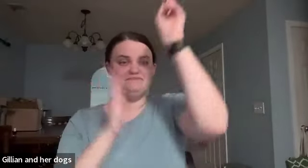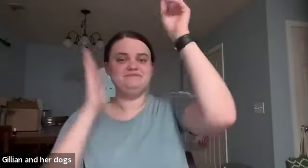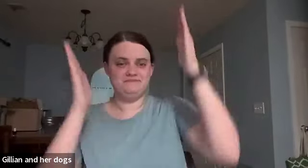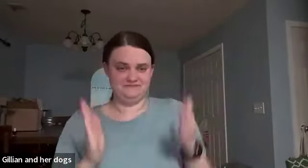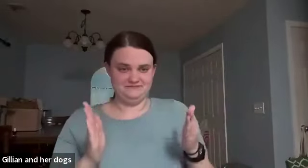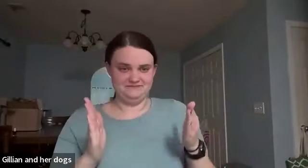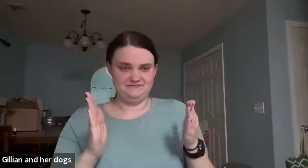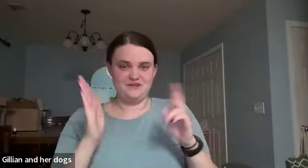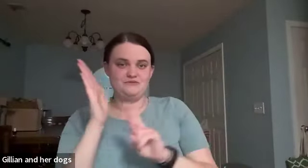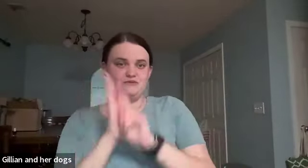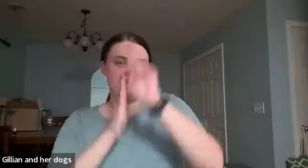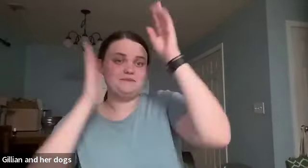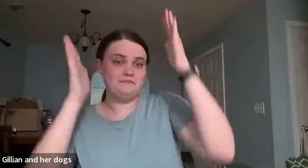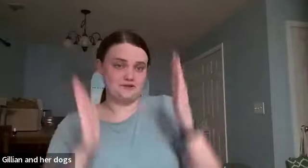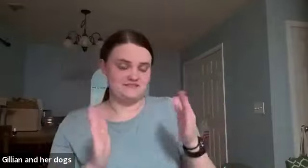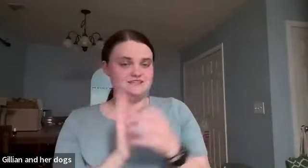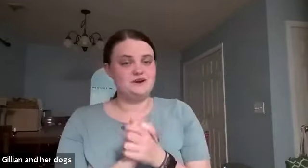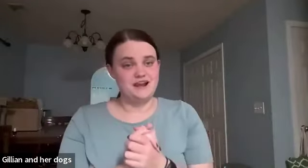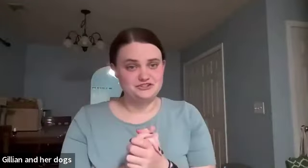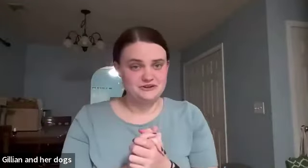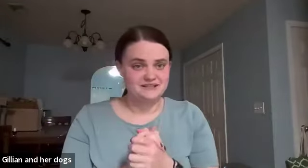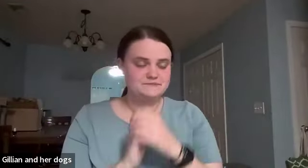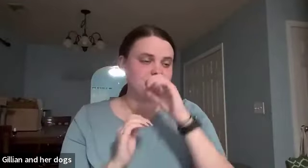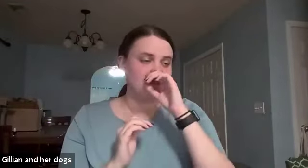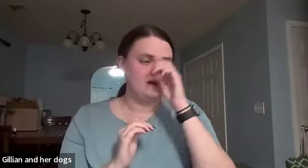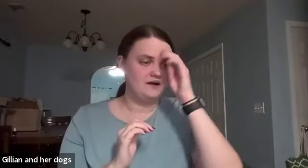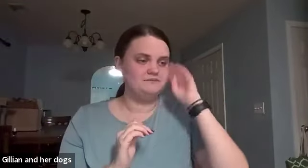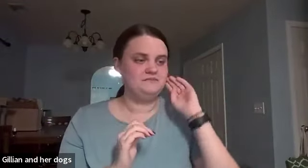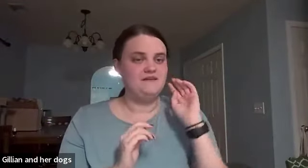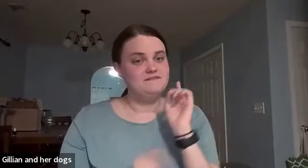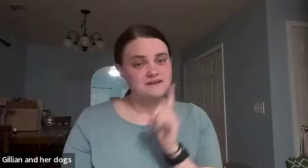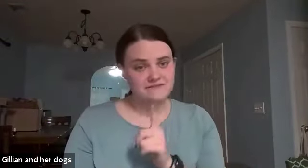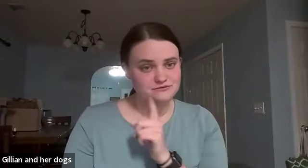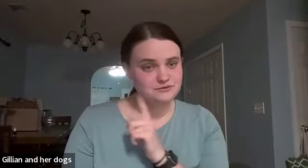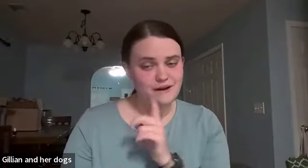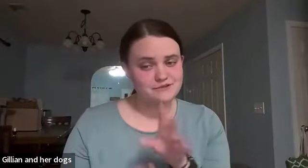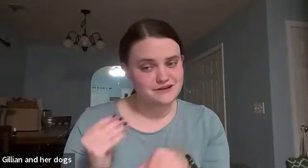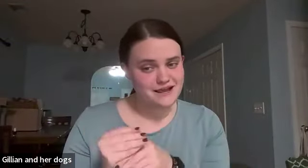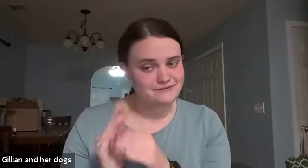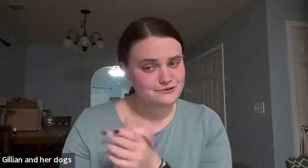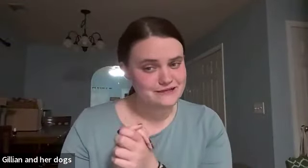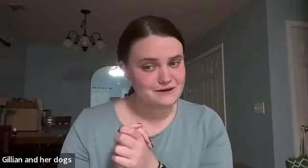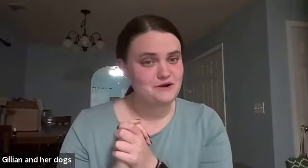okay? Rocket, person, that's for astronaut. Fun fact, real quick, I'm just gonna add it real quick here, I